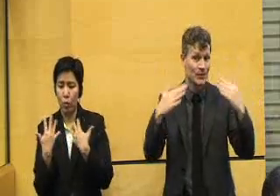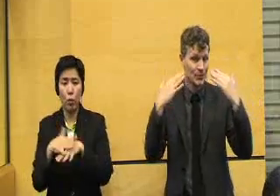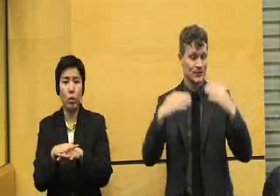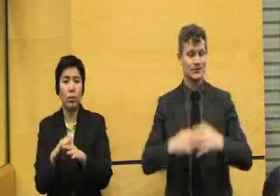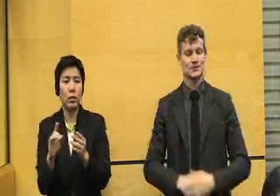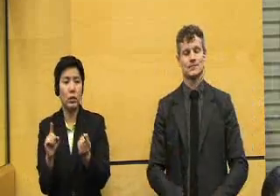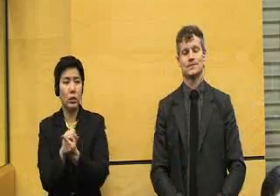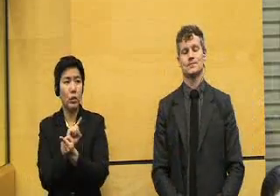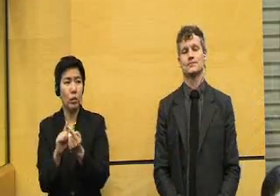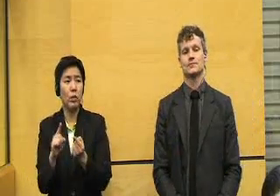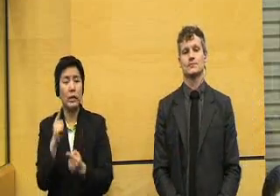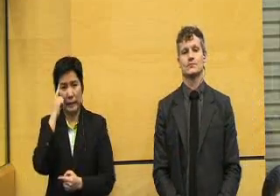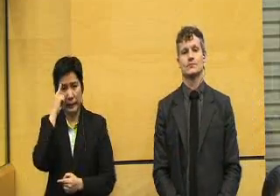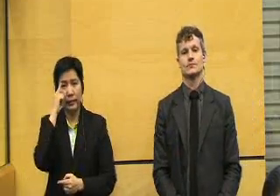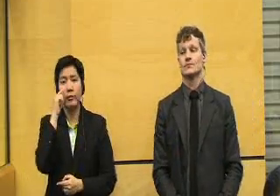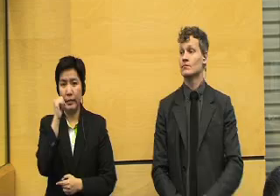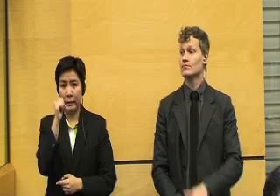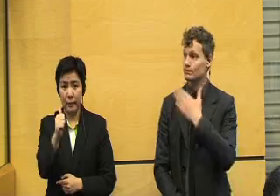Muchas gracias.